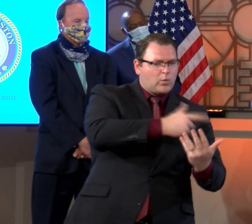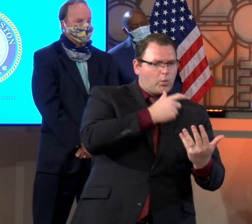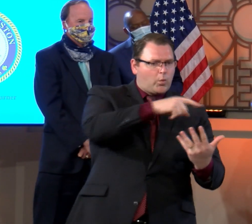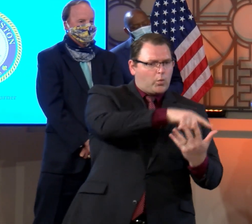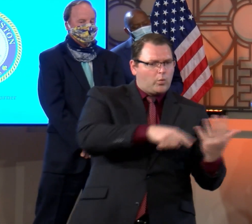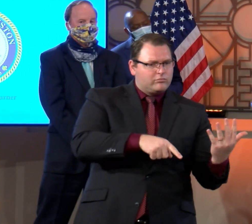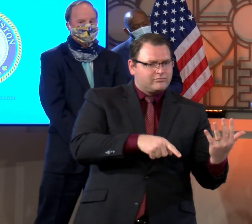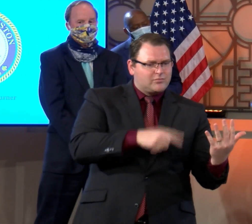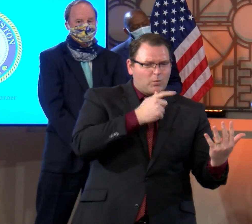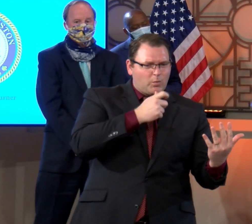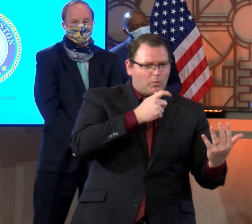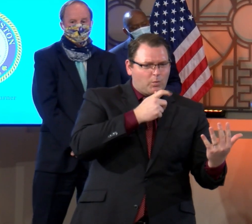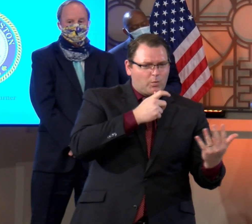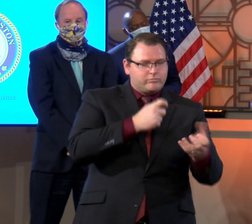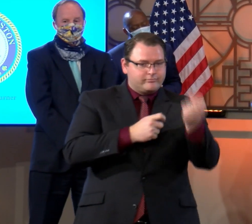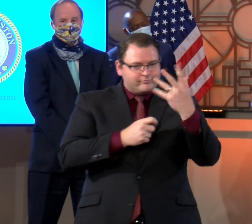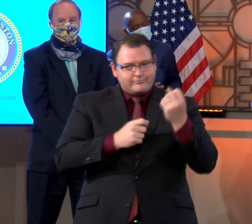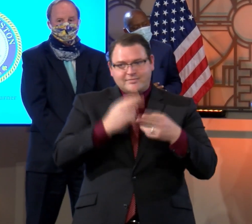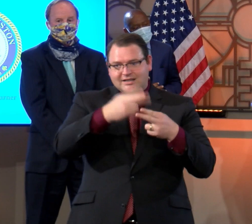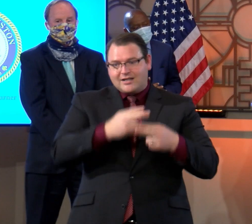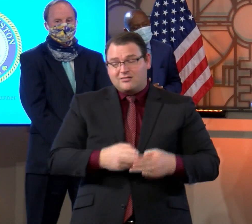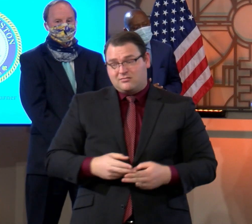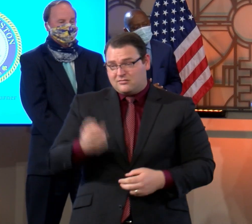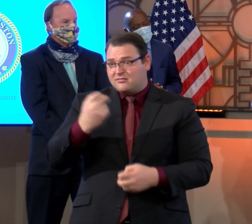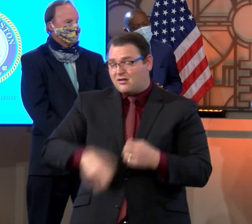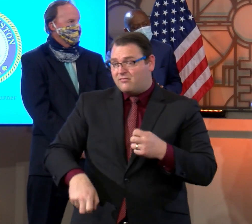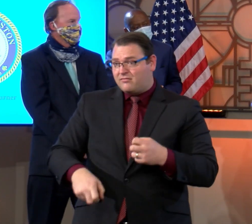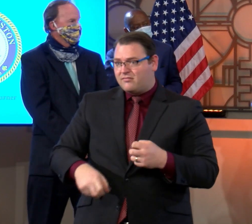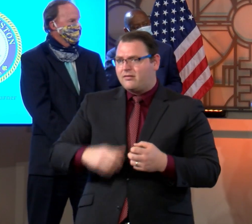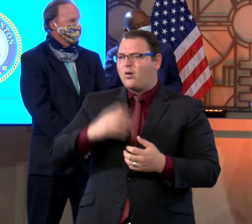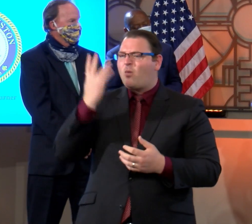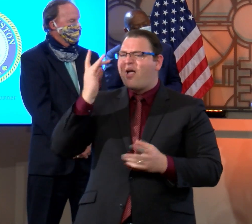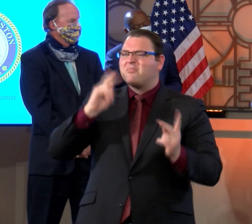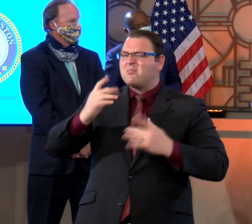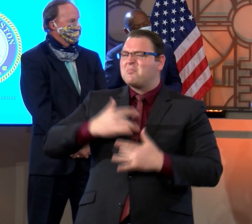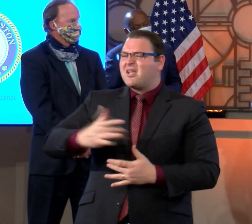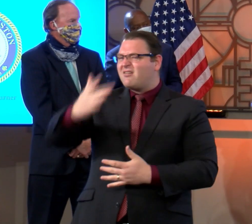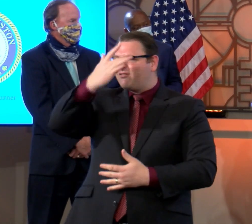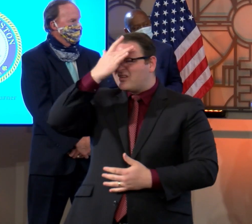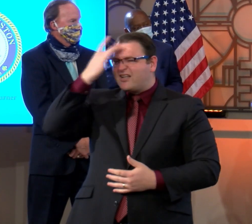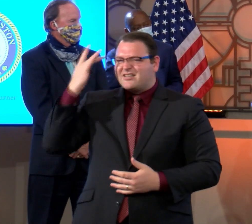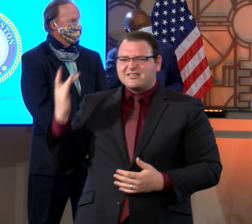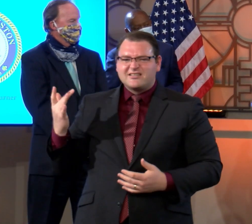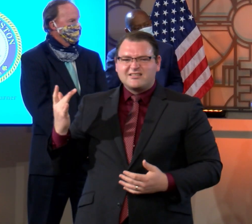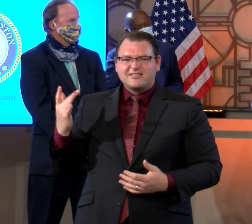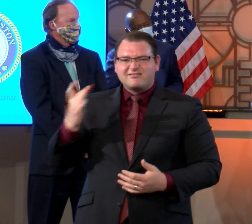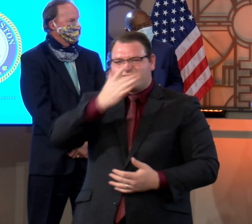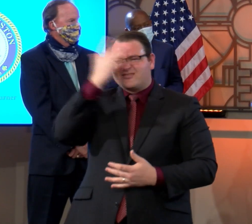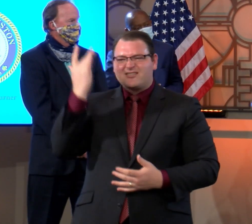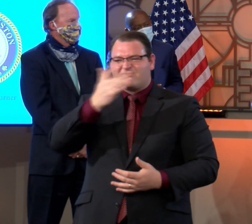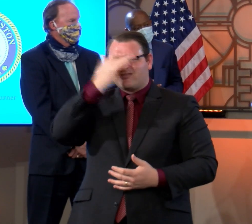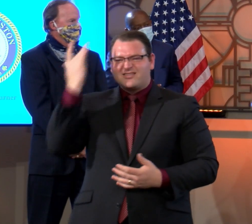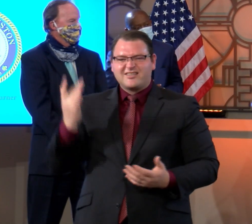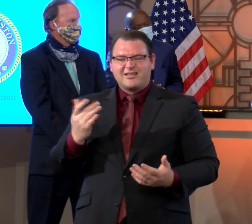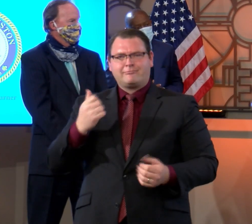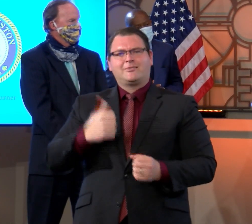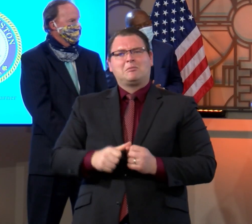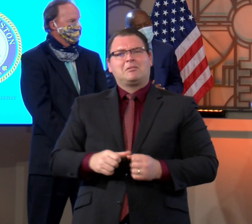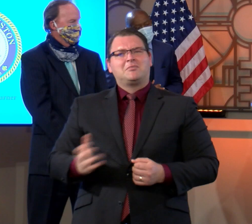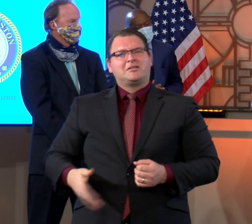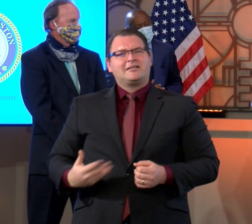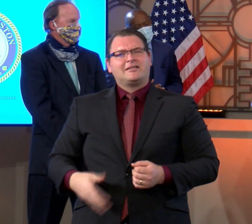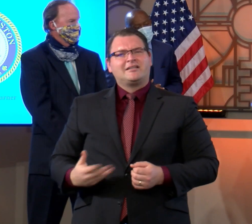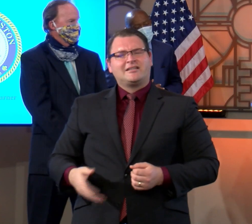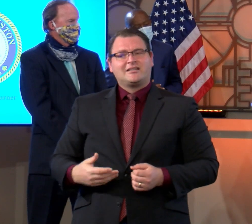a very difficult thing to do sometimes. If you asked me what I had for lunch yesterday, I'd have to stop and think about it, much less who I had lunch with 3-4